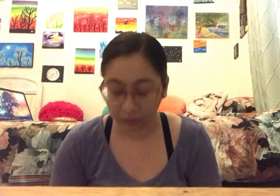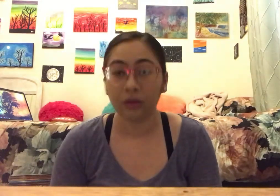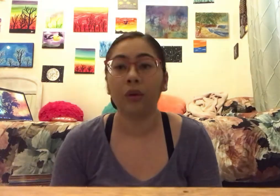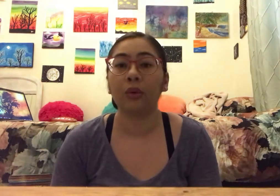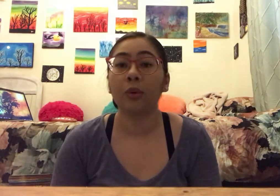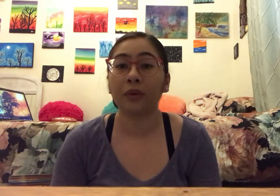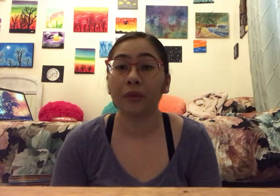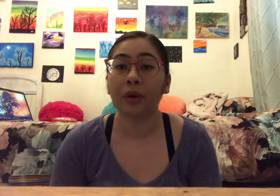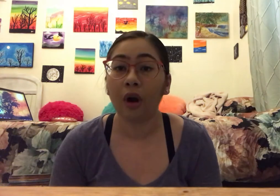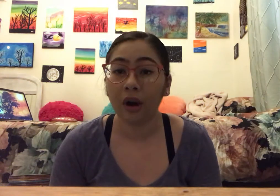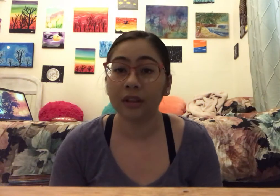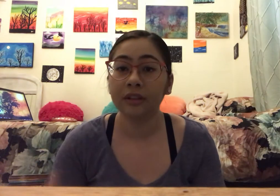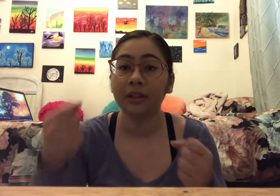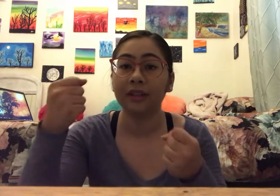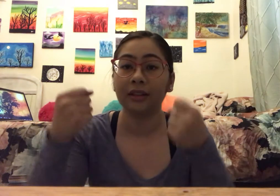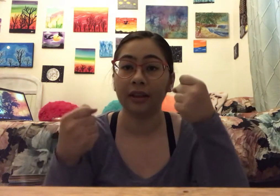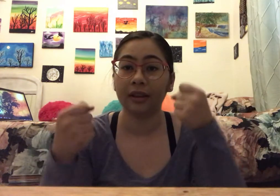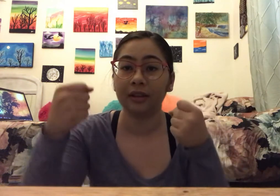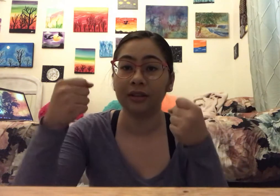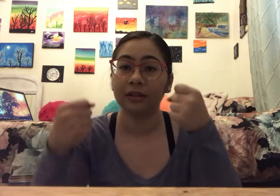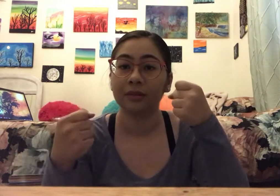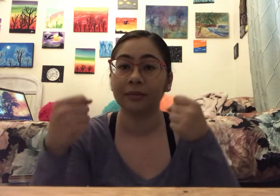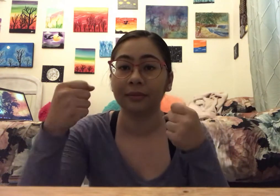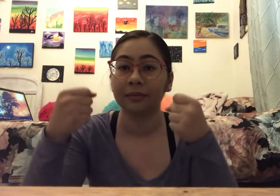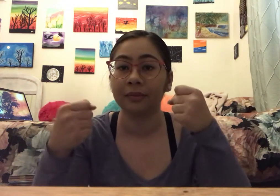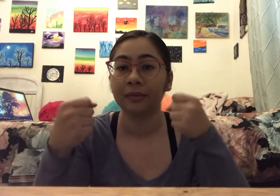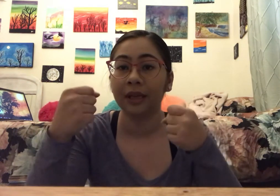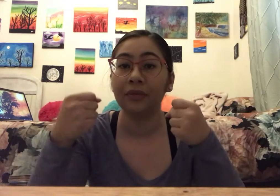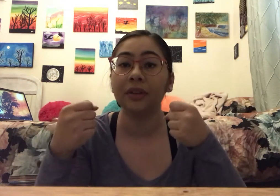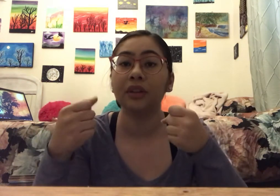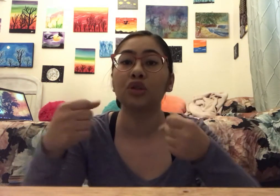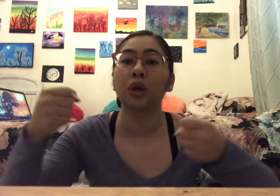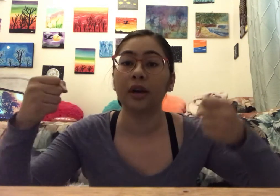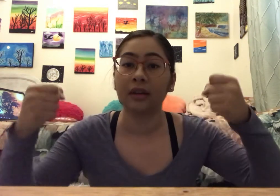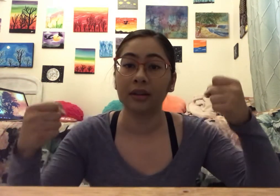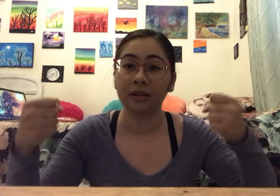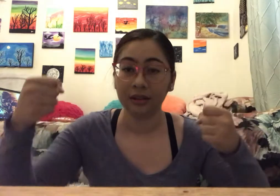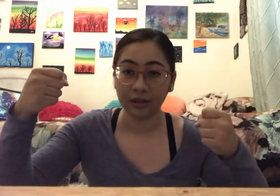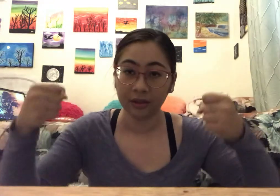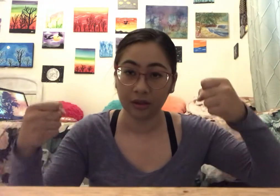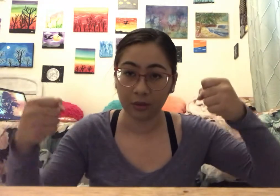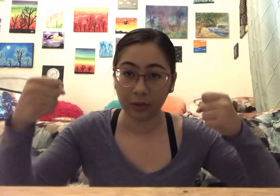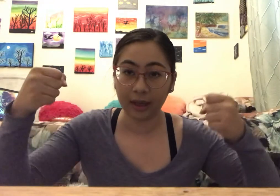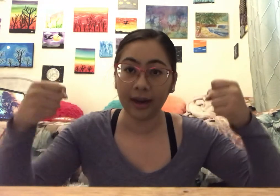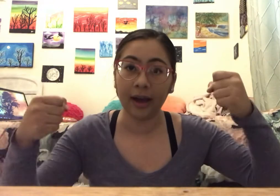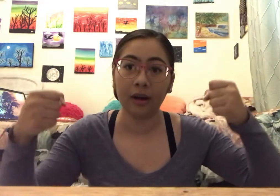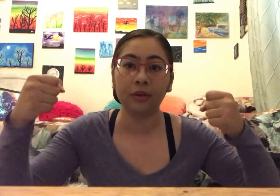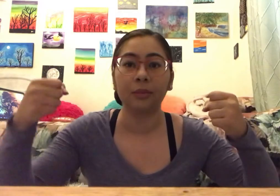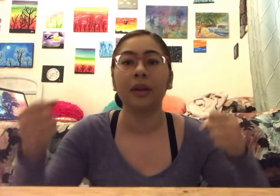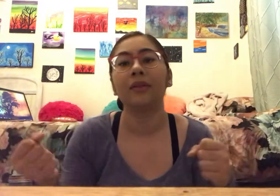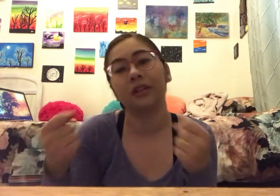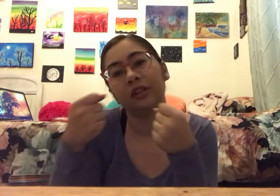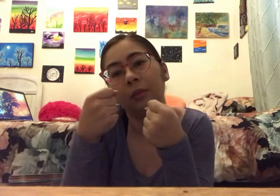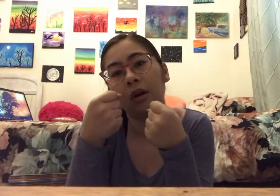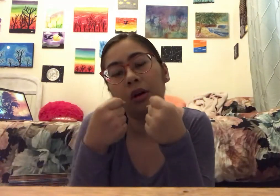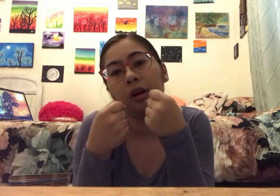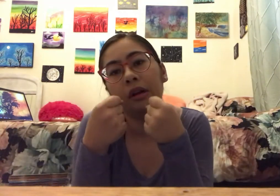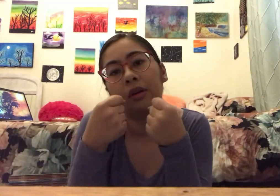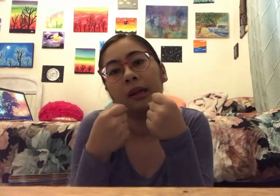So the word for cars is like this. If it's a truck, you bring it out. If it's a small car, you go like